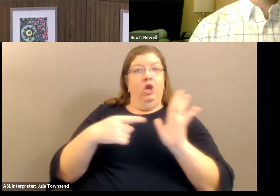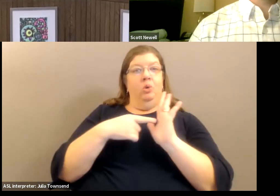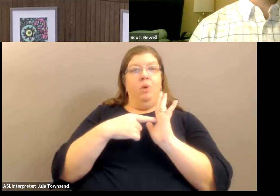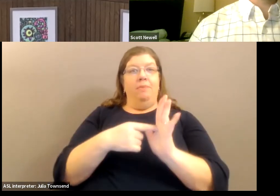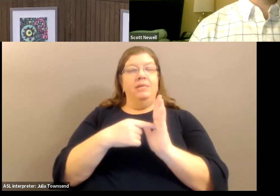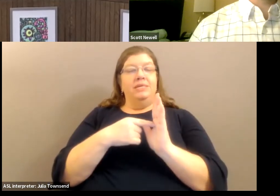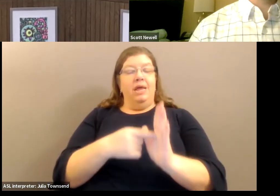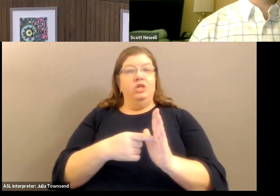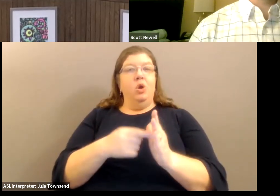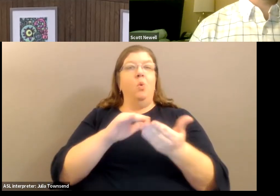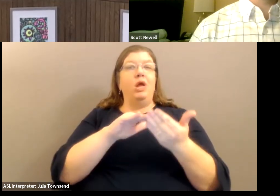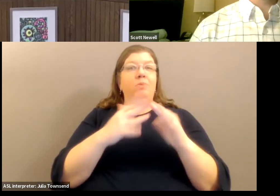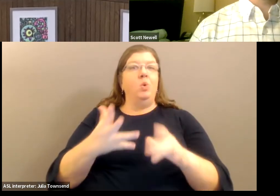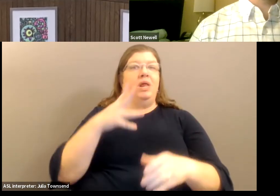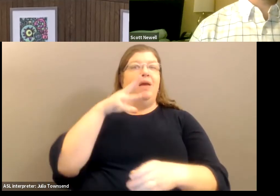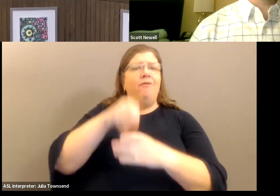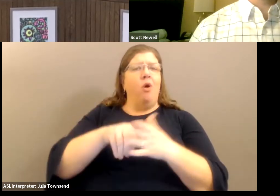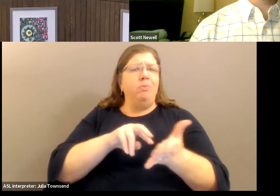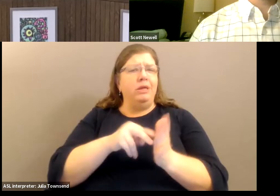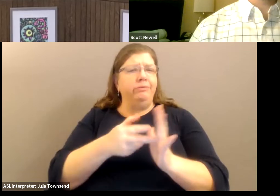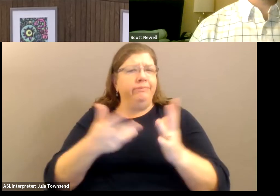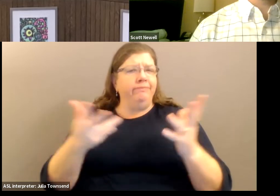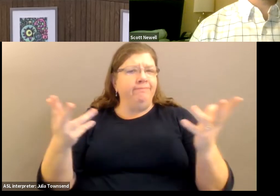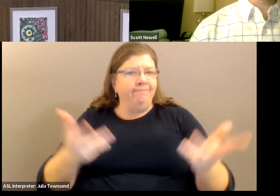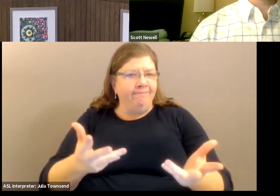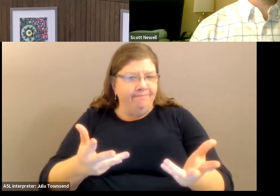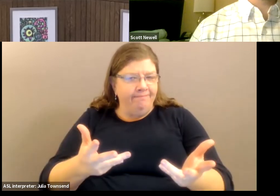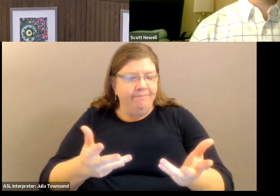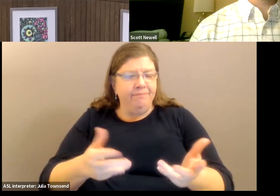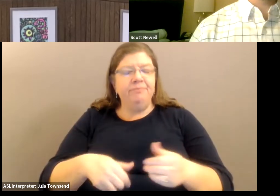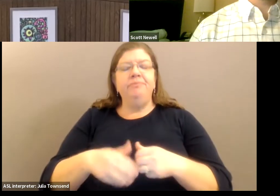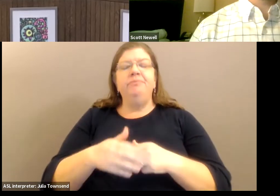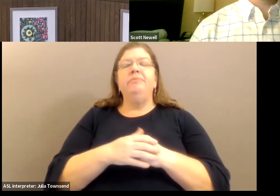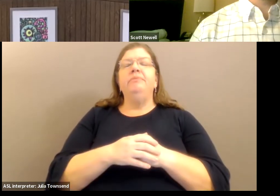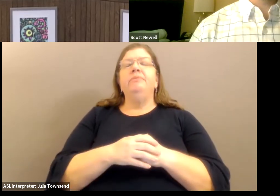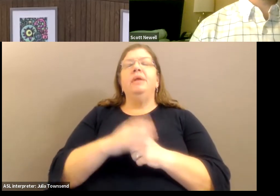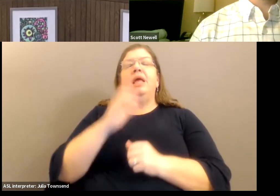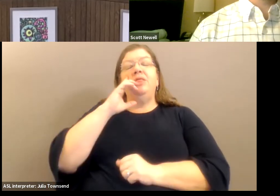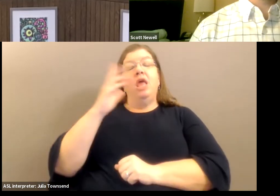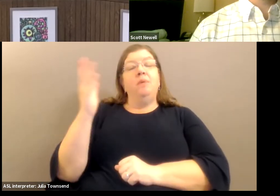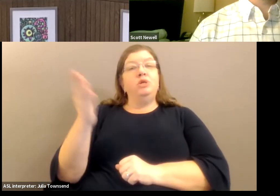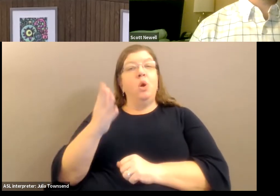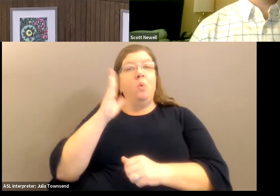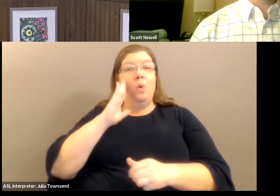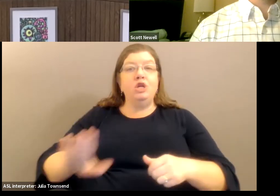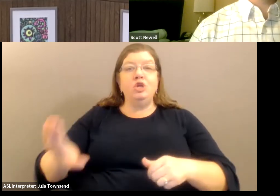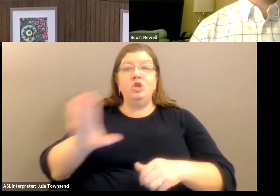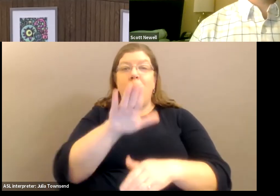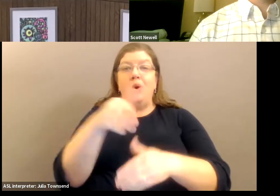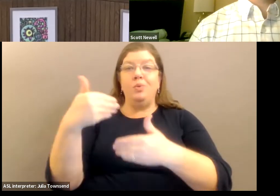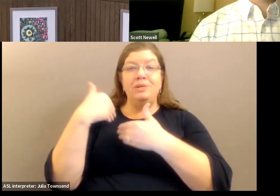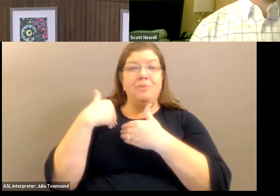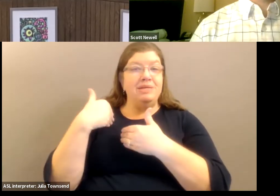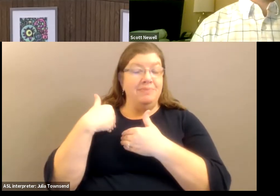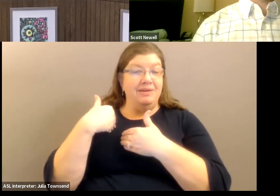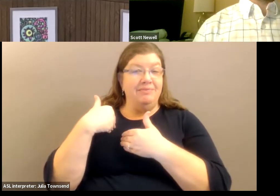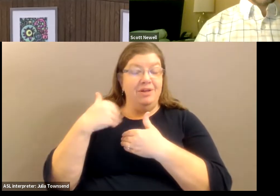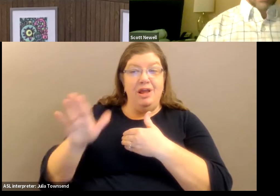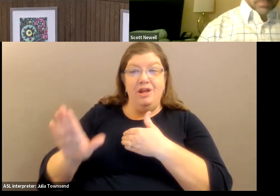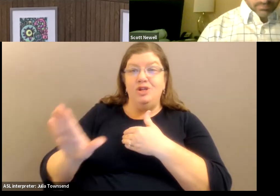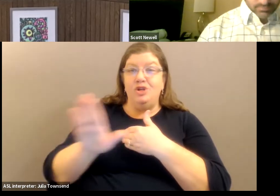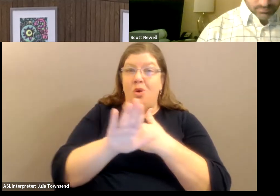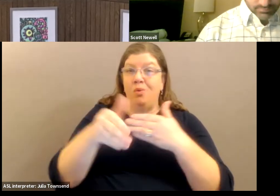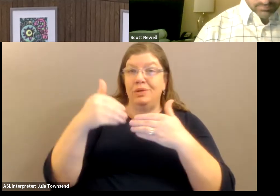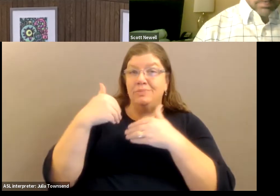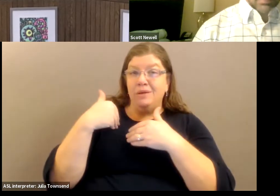of what community involvement is, and also it's a representation of what is your responsibility. Your